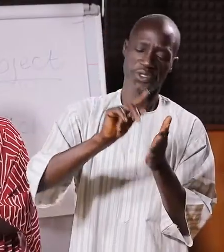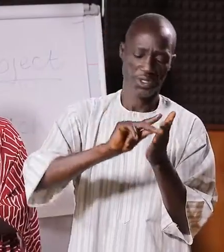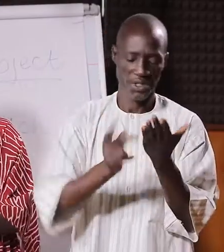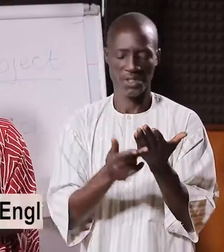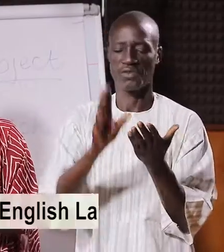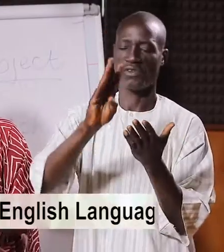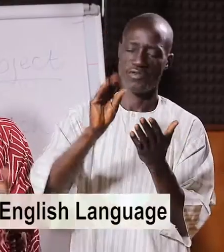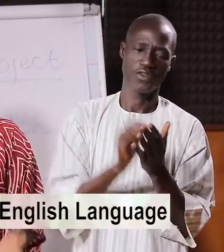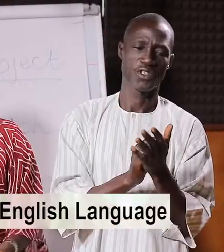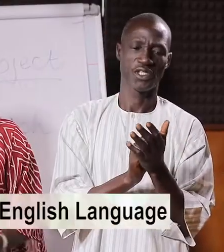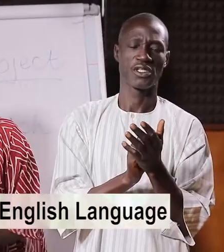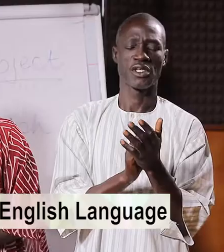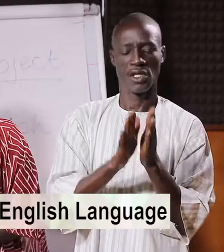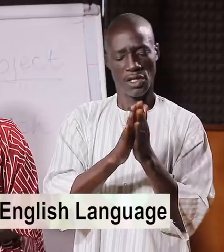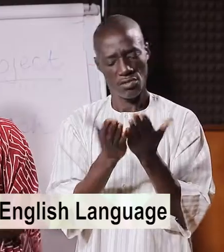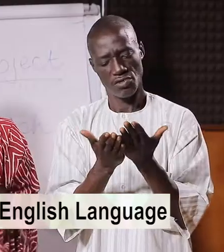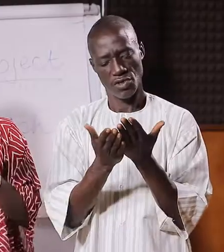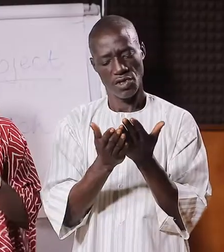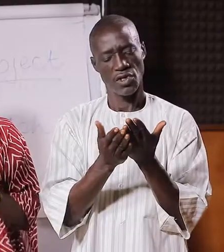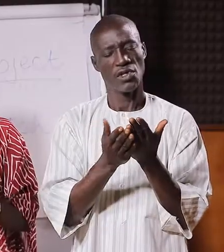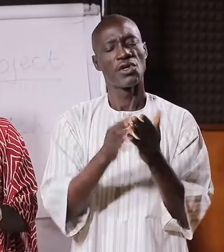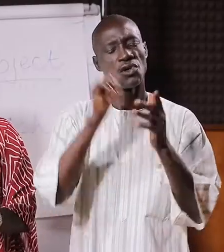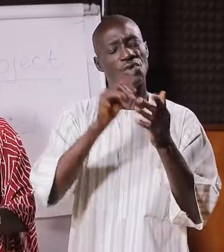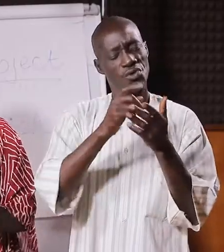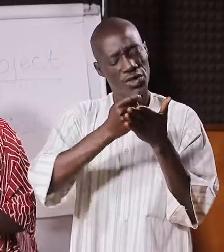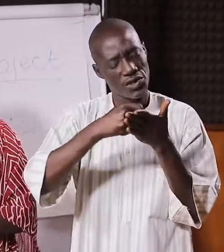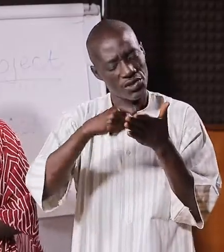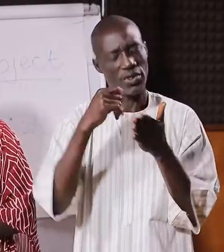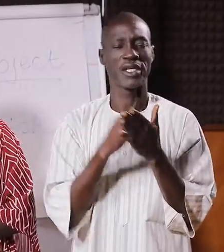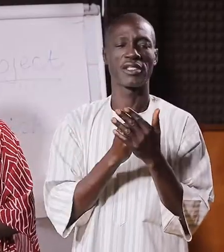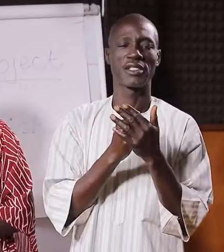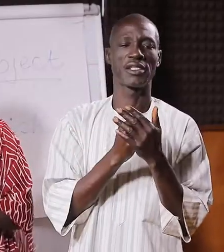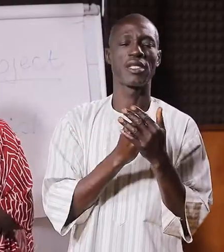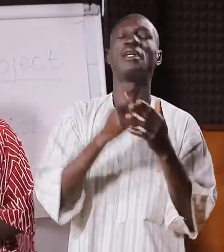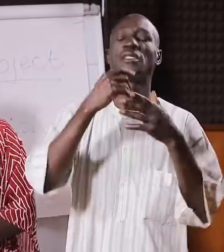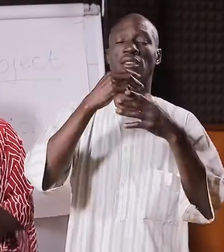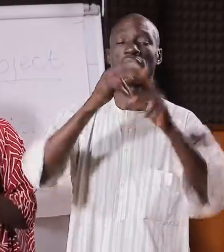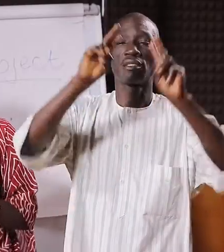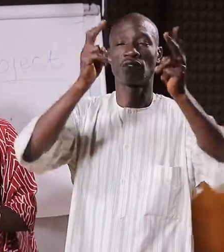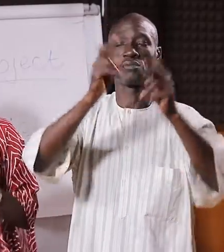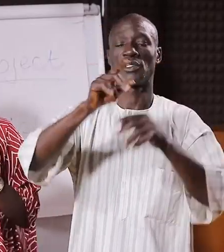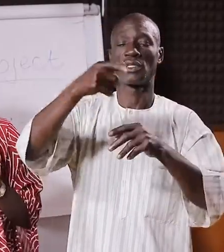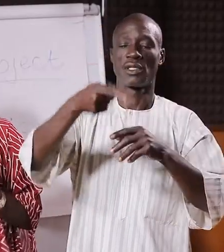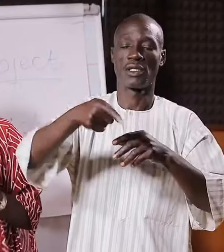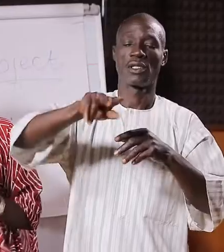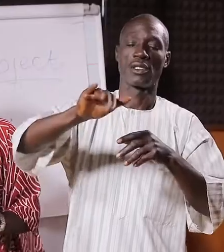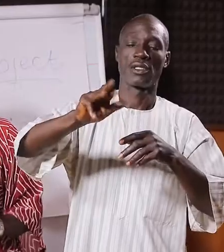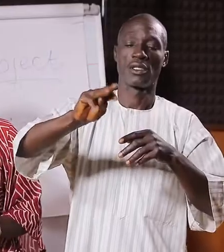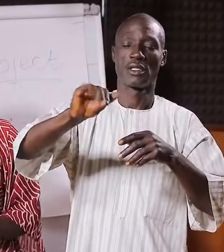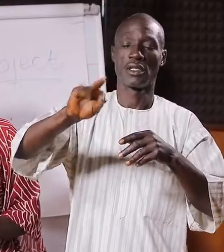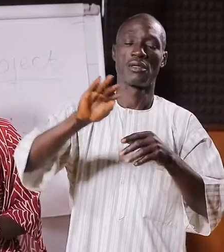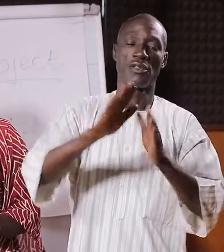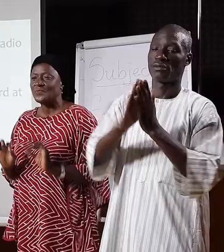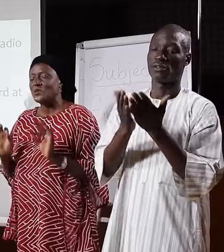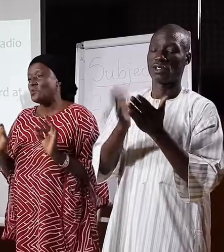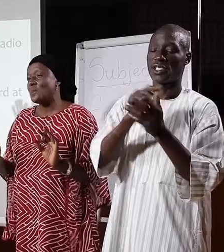be, foolscap sheet. Just title it your grammar book. Ensure that you learn 2 new words